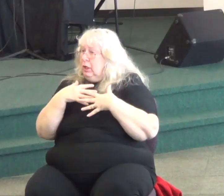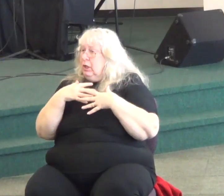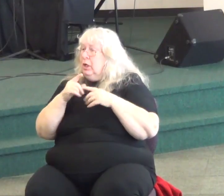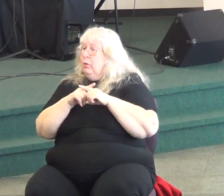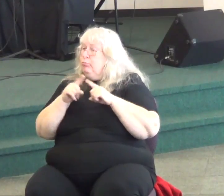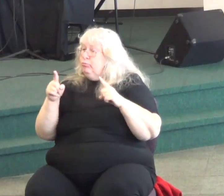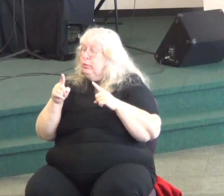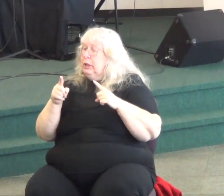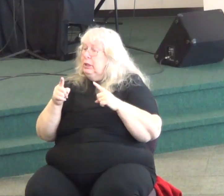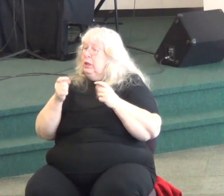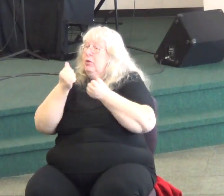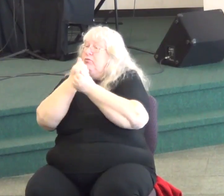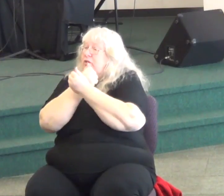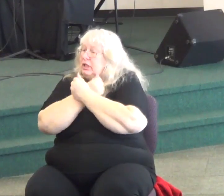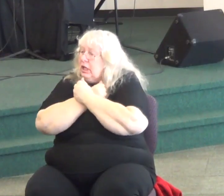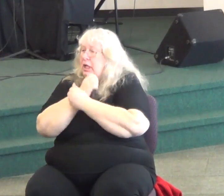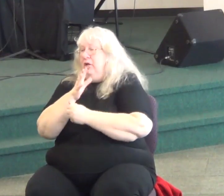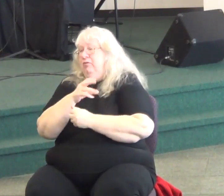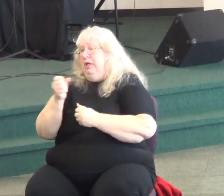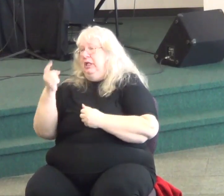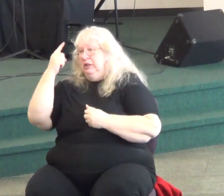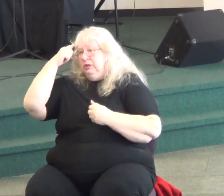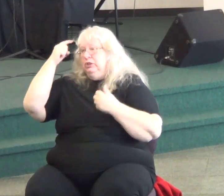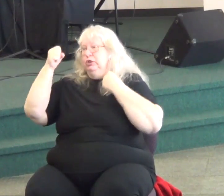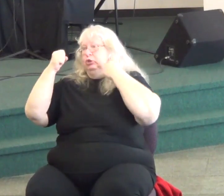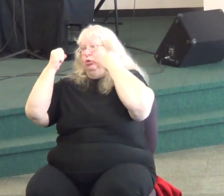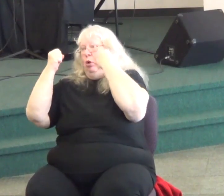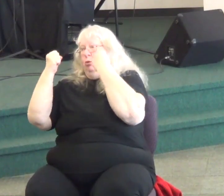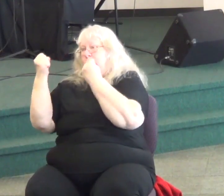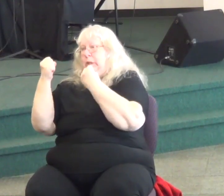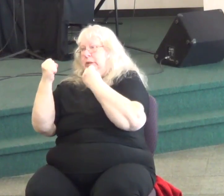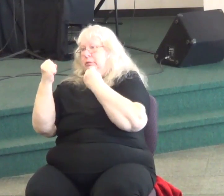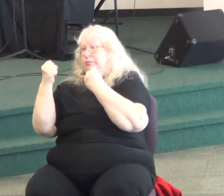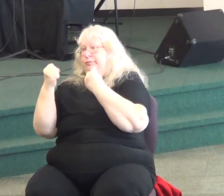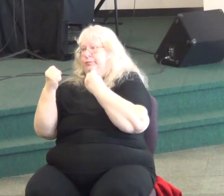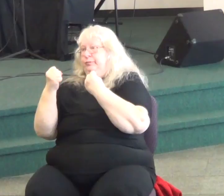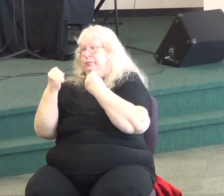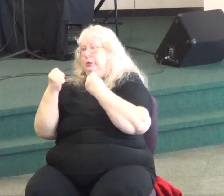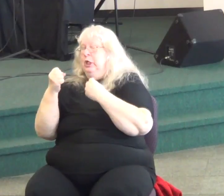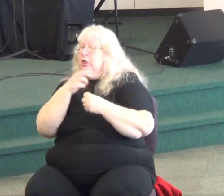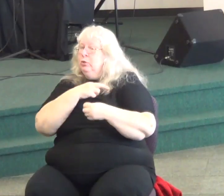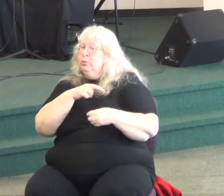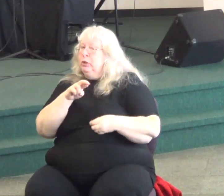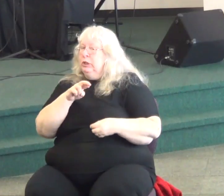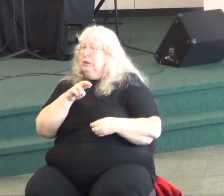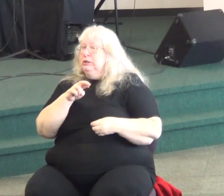And they feared that they were going to lose their authority and their power when they saw Jesus coming.